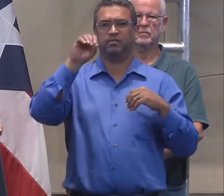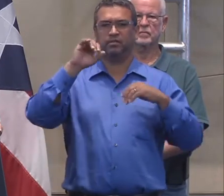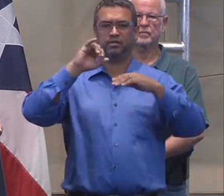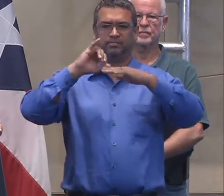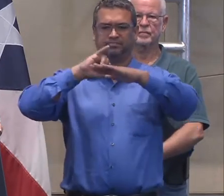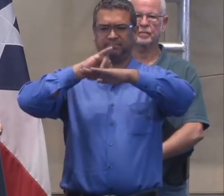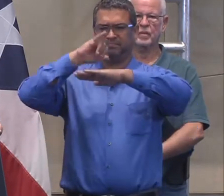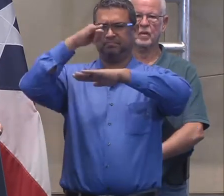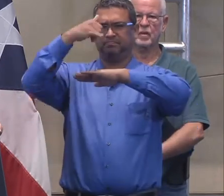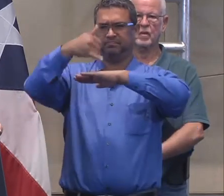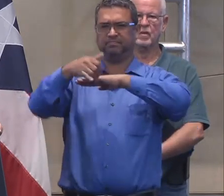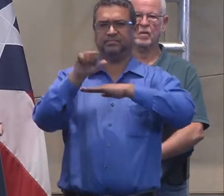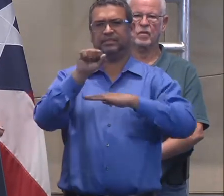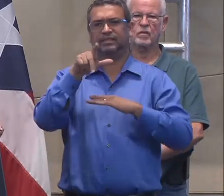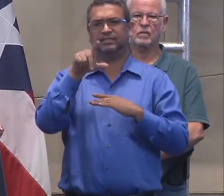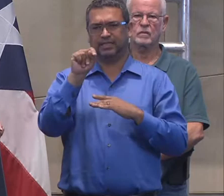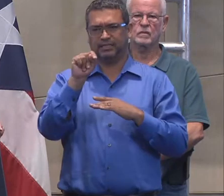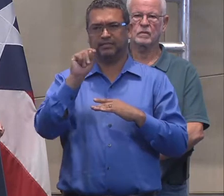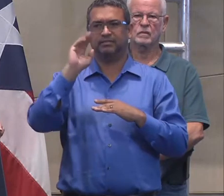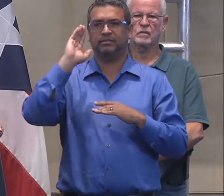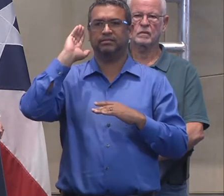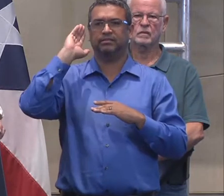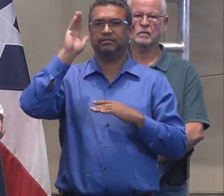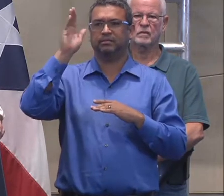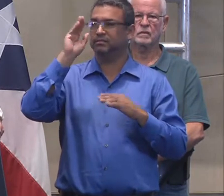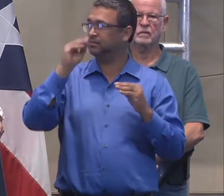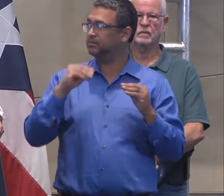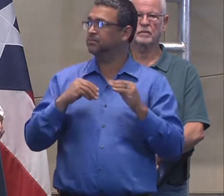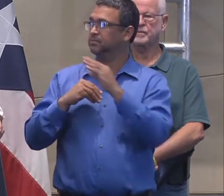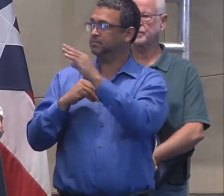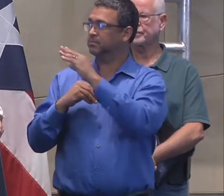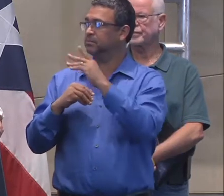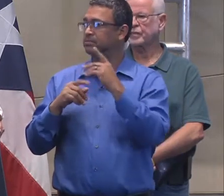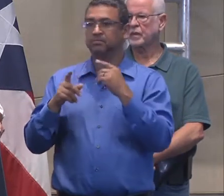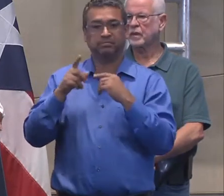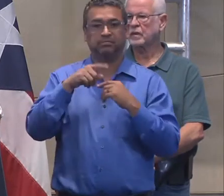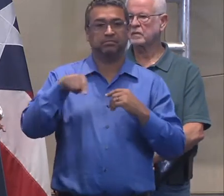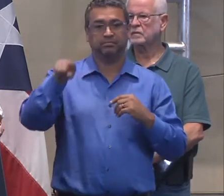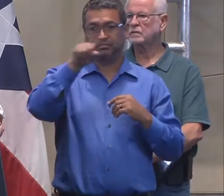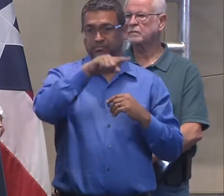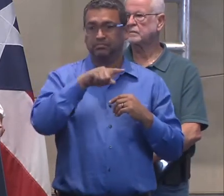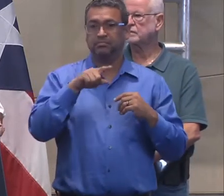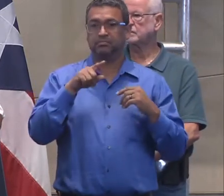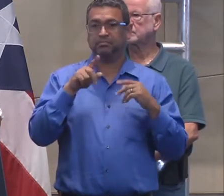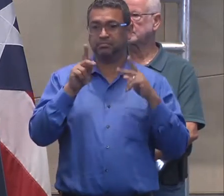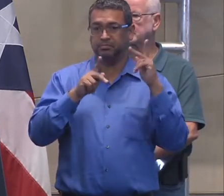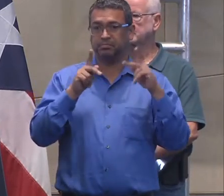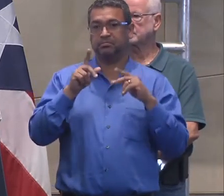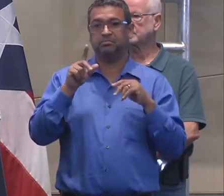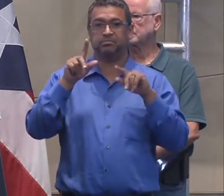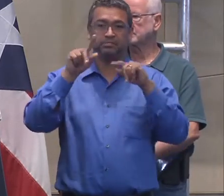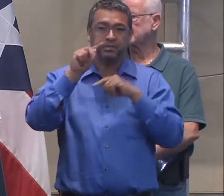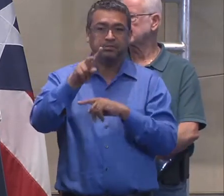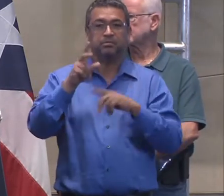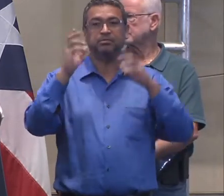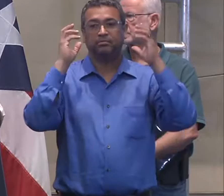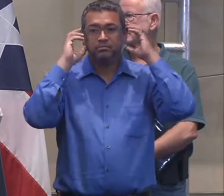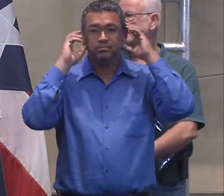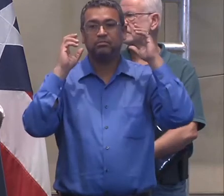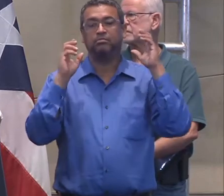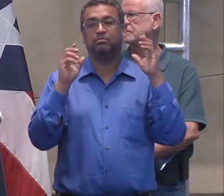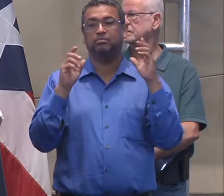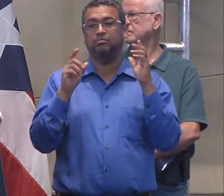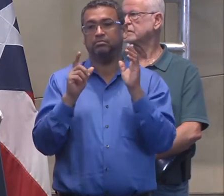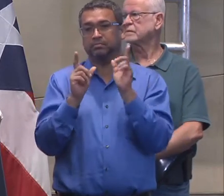are starting to put that in here as well. We invite the press to communicate to the people of Puerto Rico where those sat cows